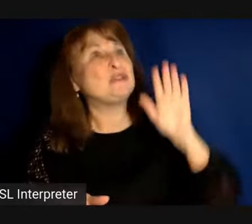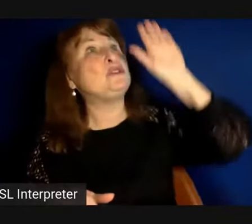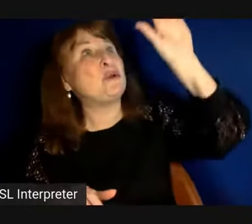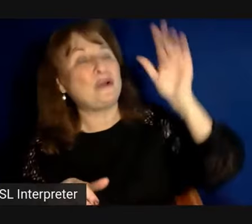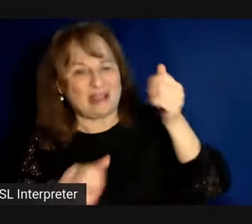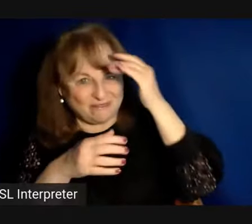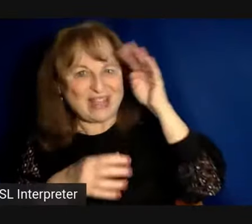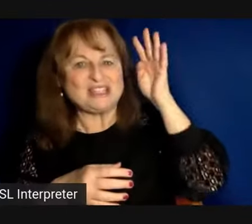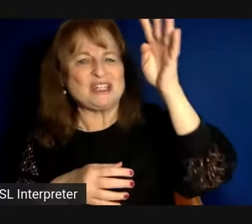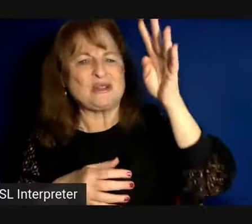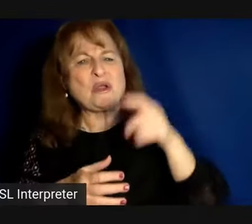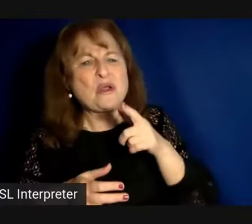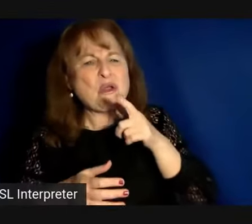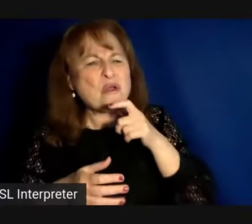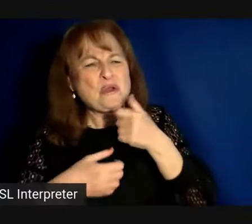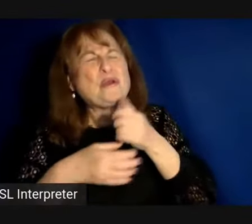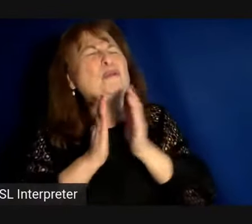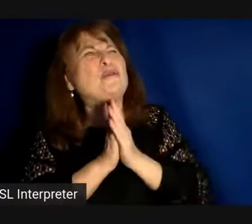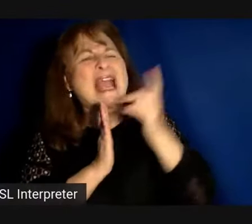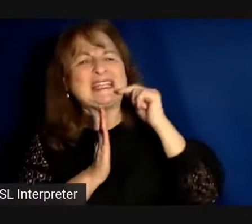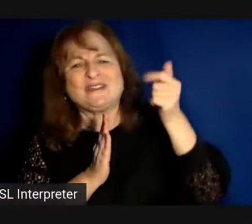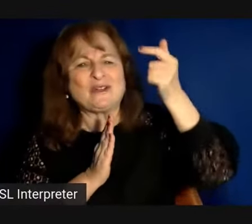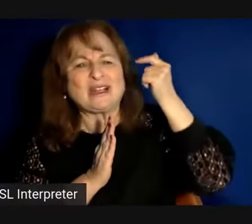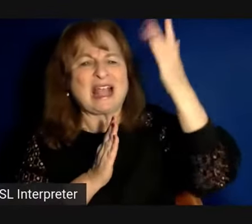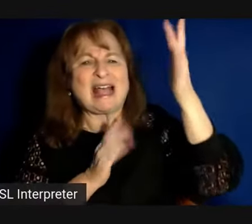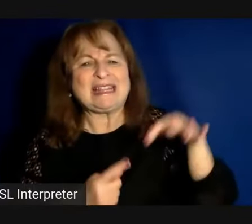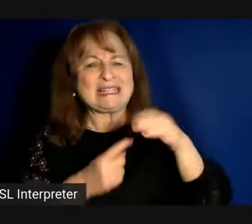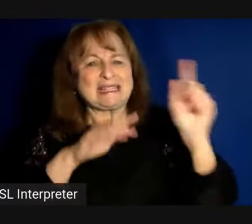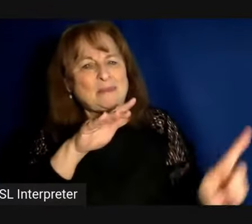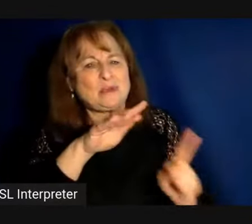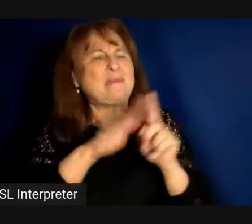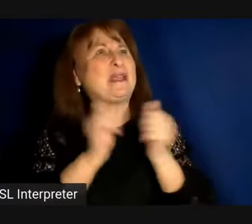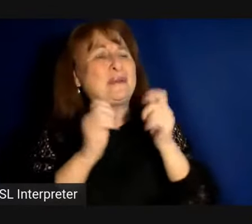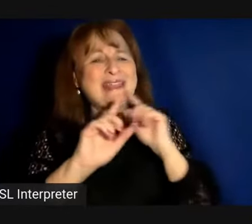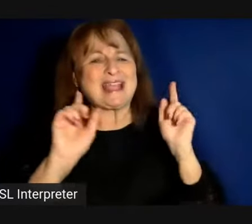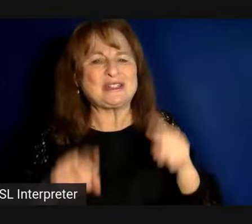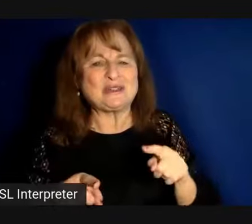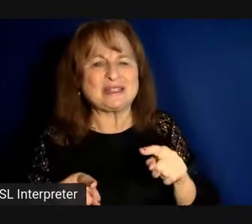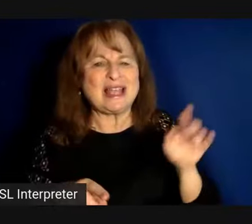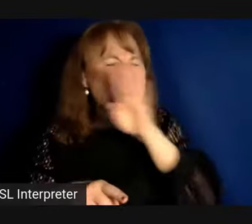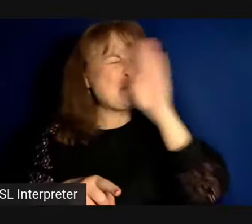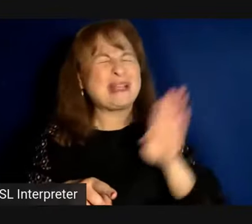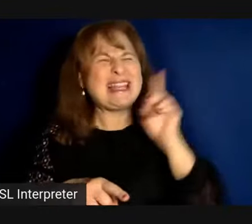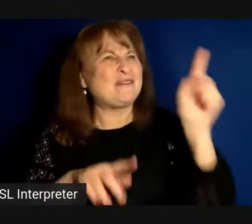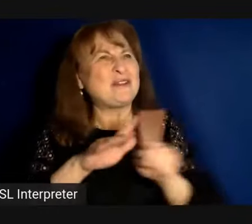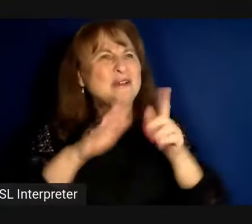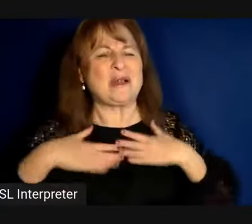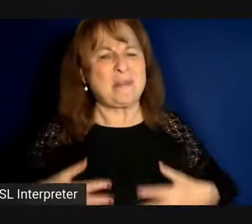invention who prays for a god except to appear with answers but never a body